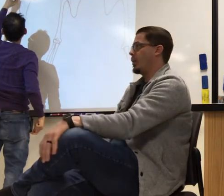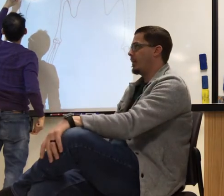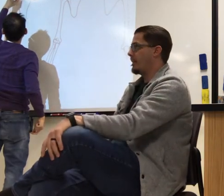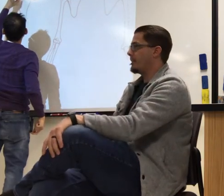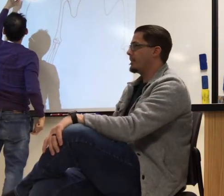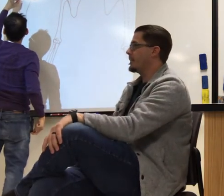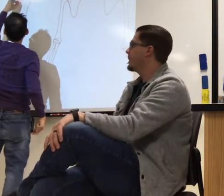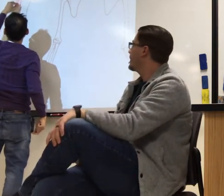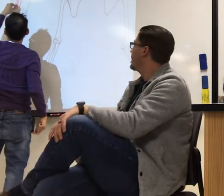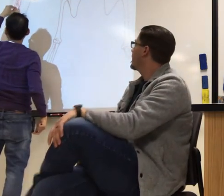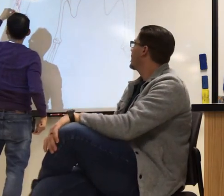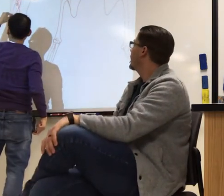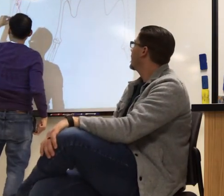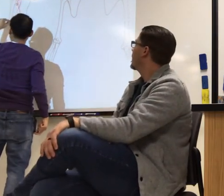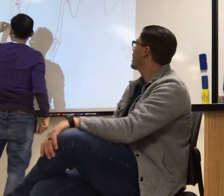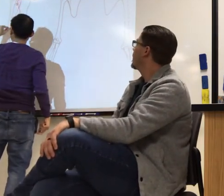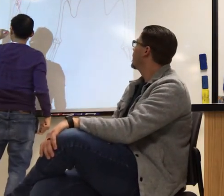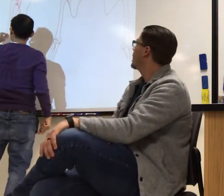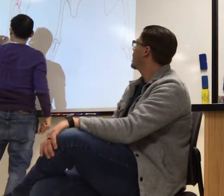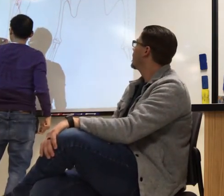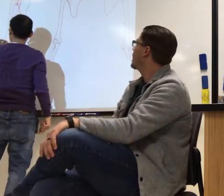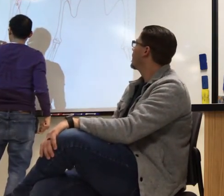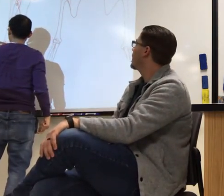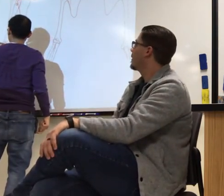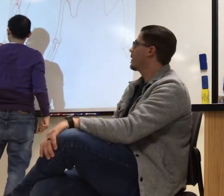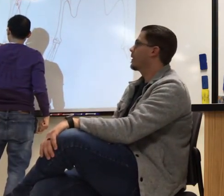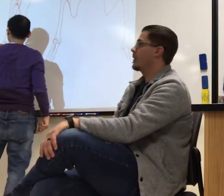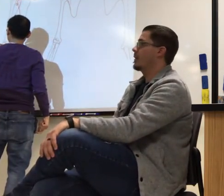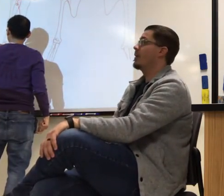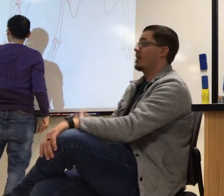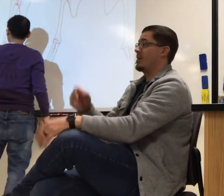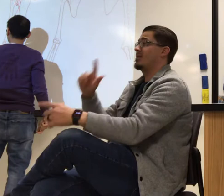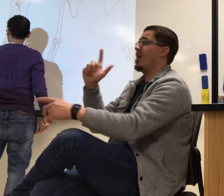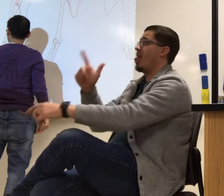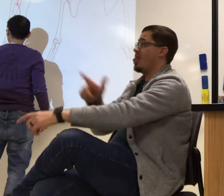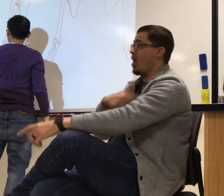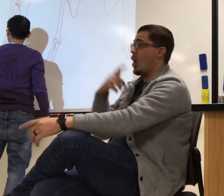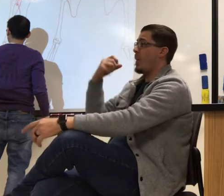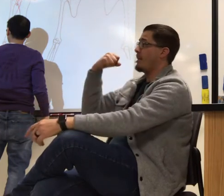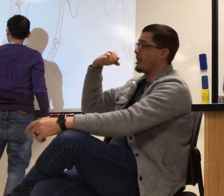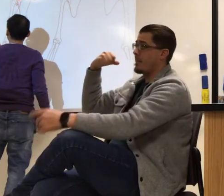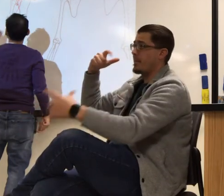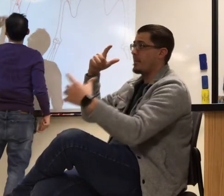Here's the other head. The muscle's gonna go all the way down there.